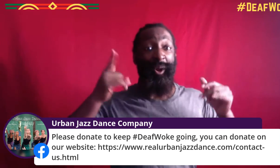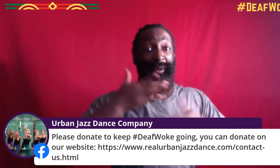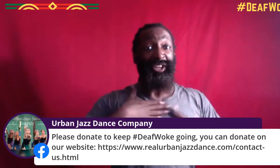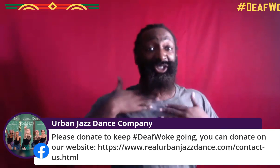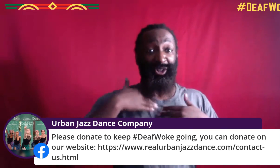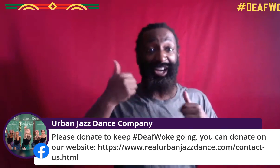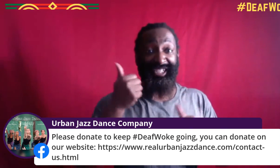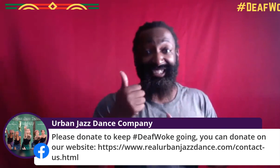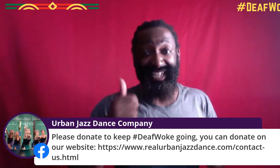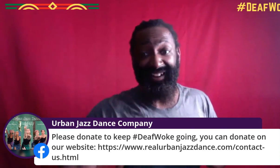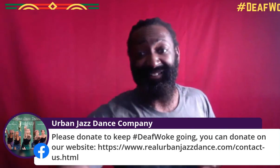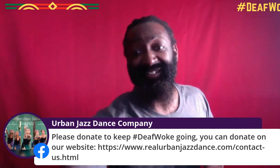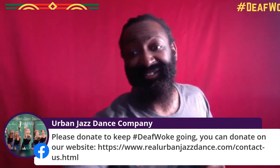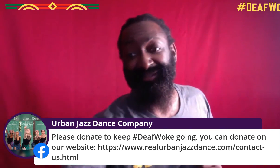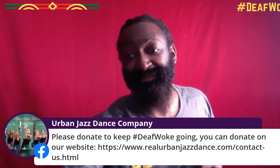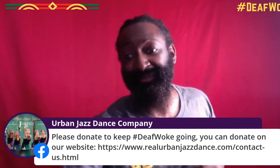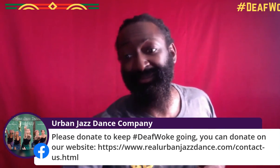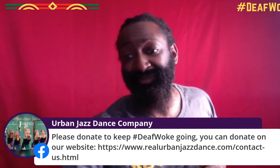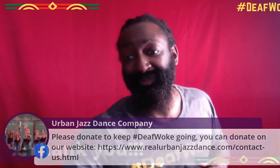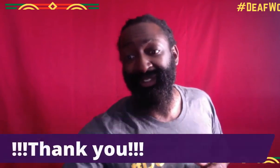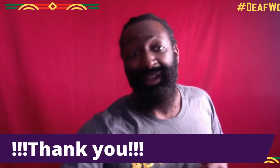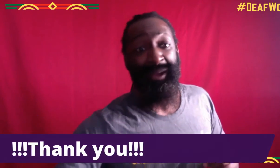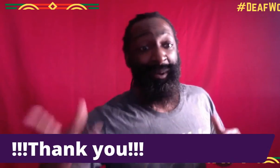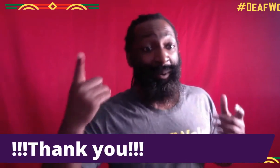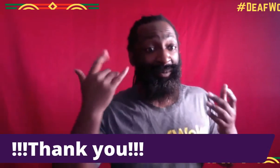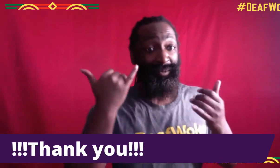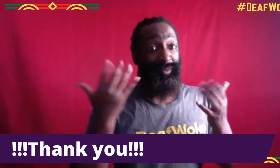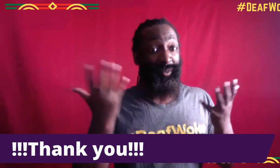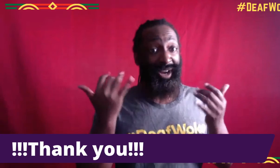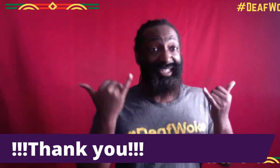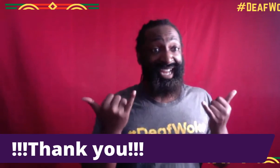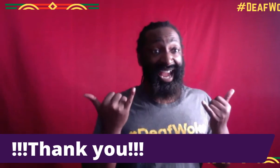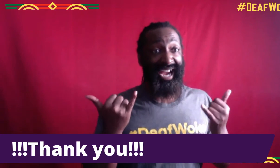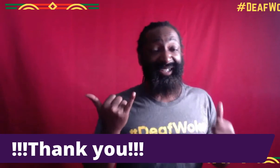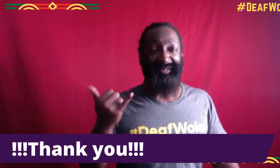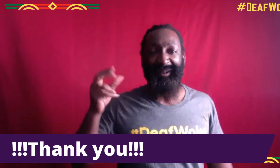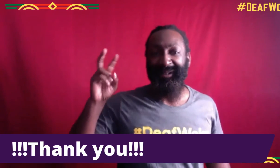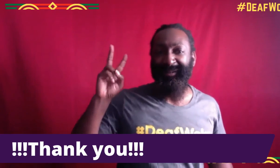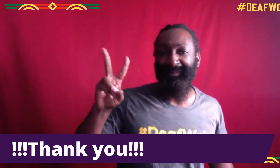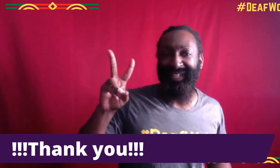So now, I hope you enjoyed yourself.